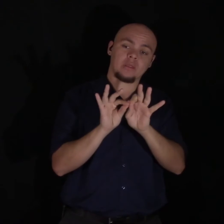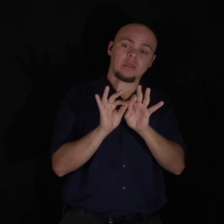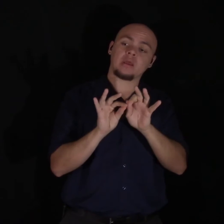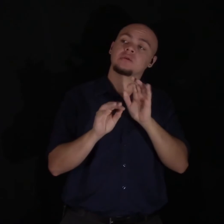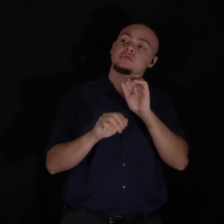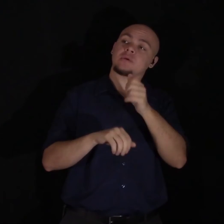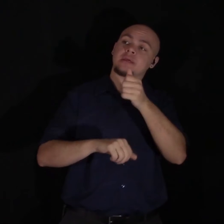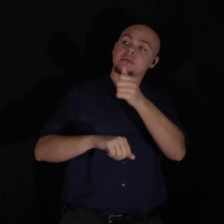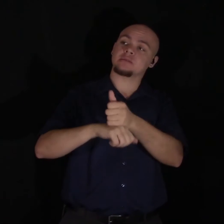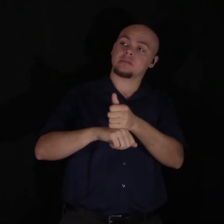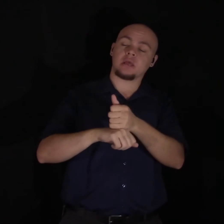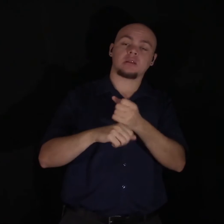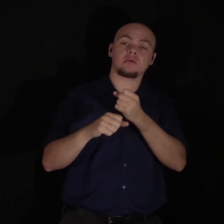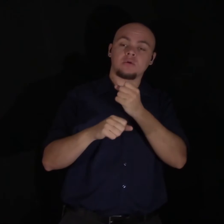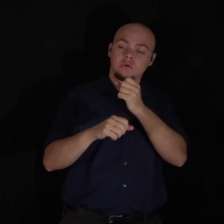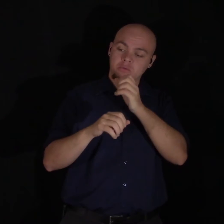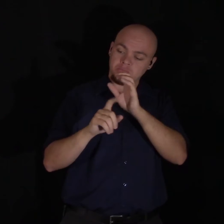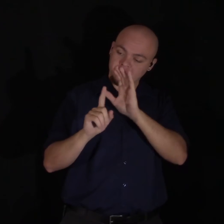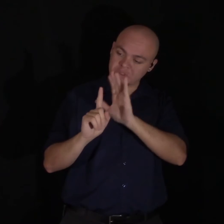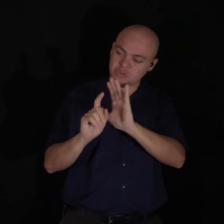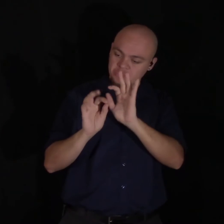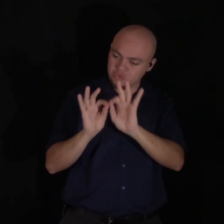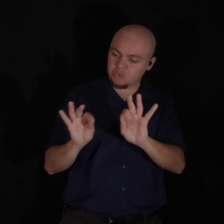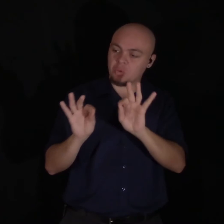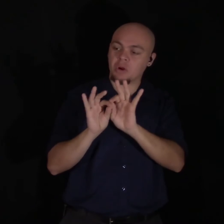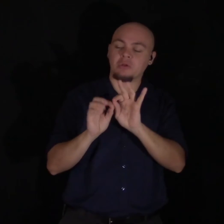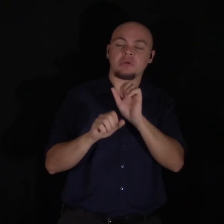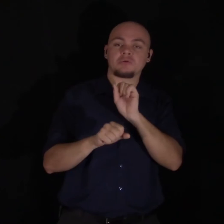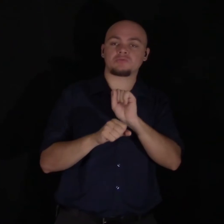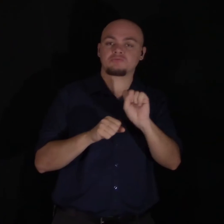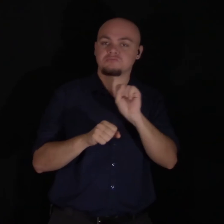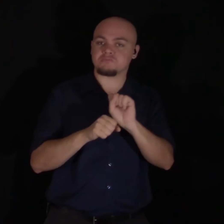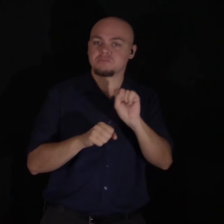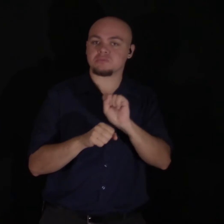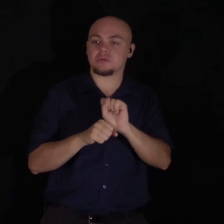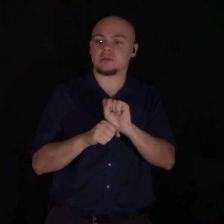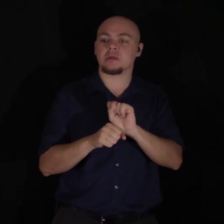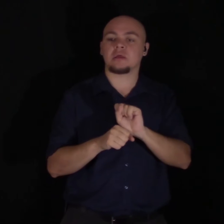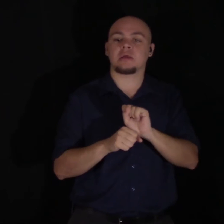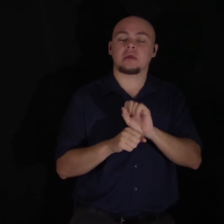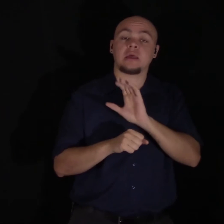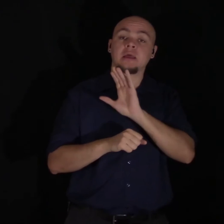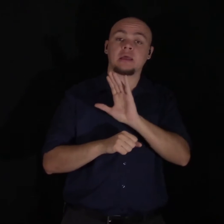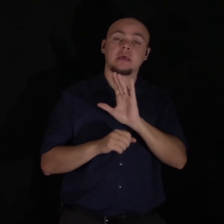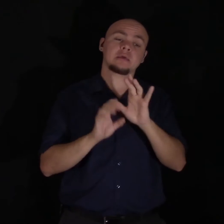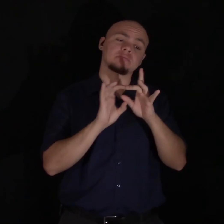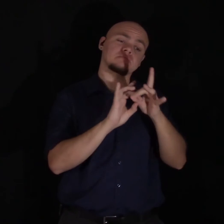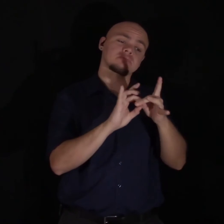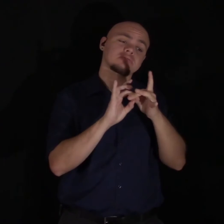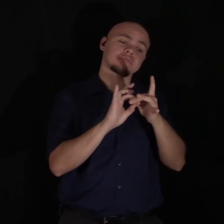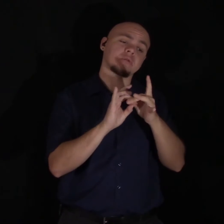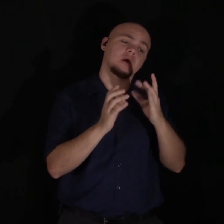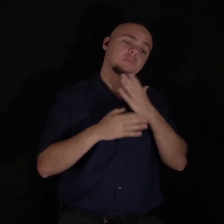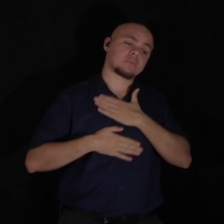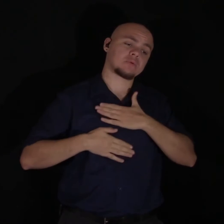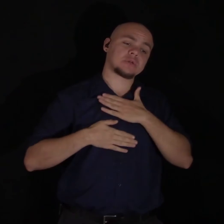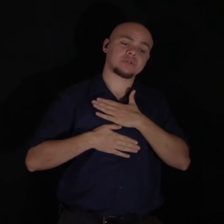on tried worth. There was a show of gratitude and worship in his attachment to my mother, differing wholly from the